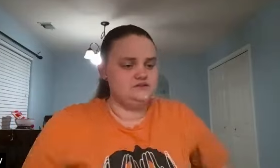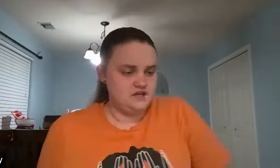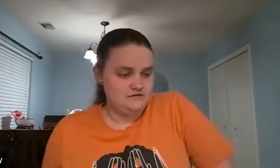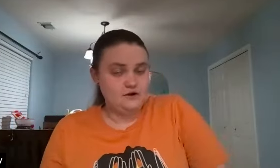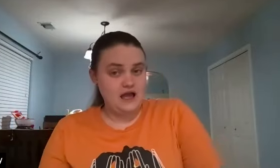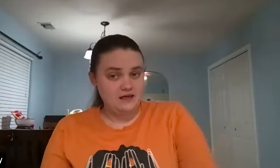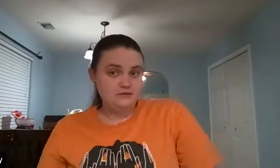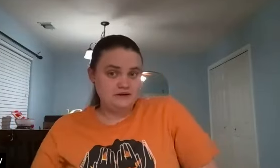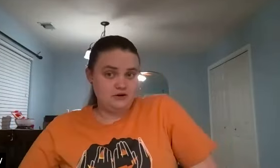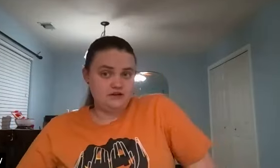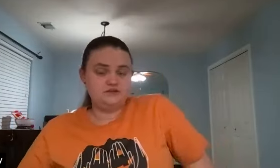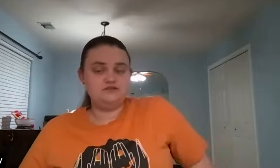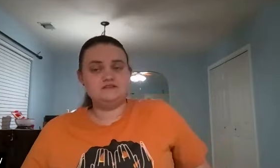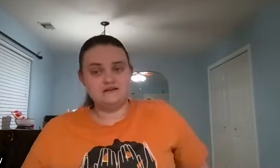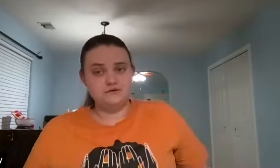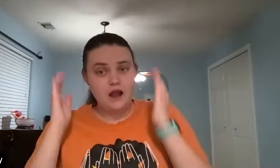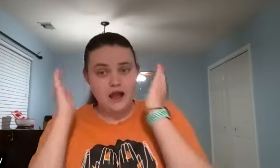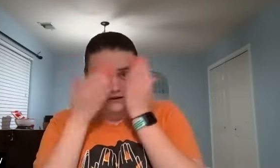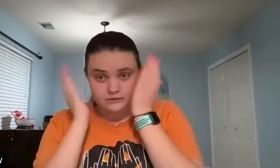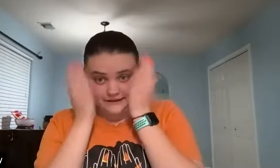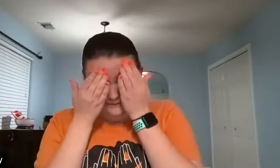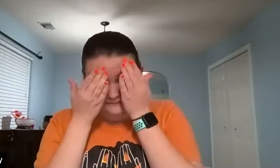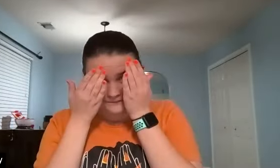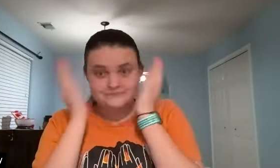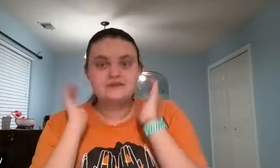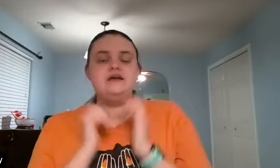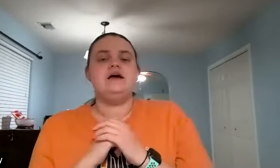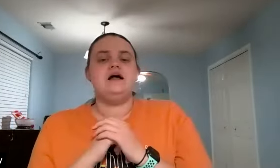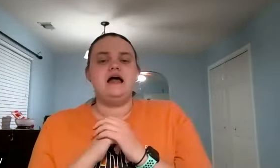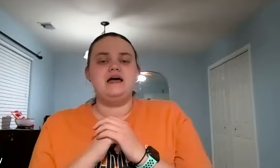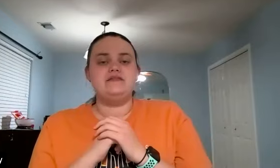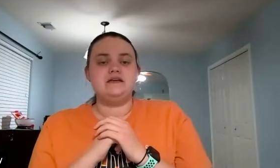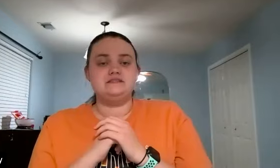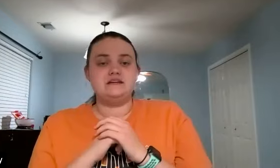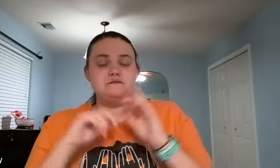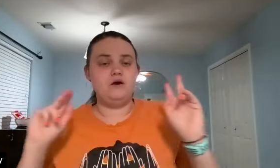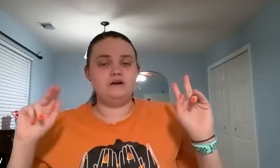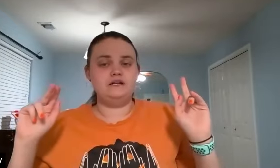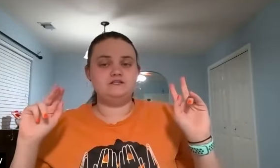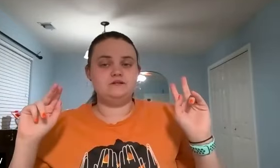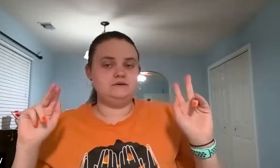So for a Halloween party, you do the sign for Halloween. And then the sign for party is going to